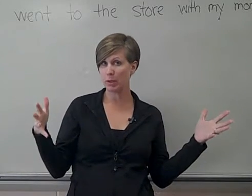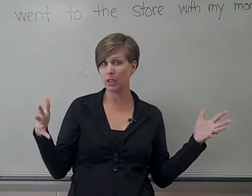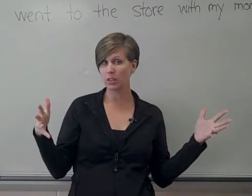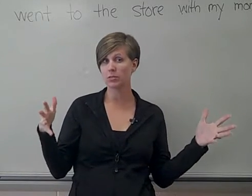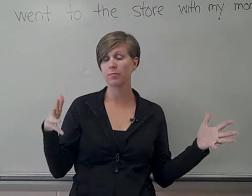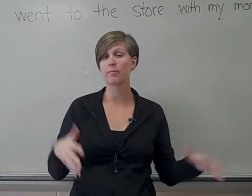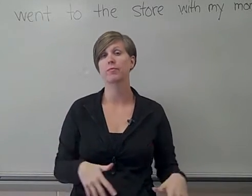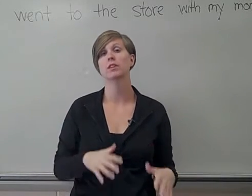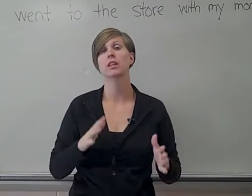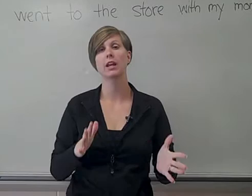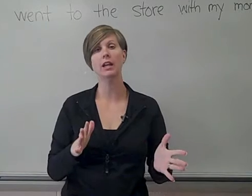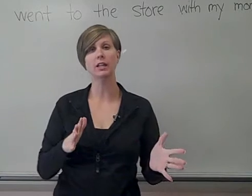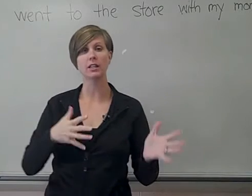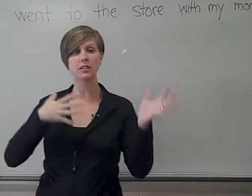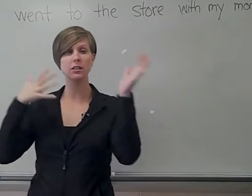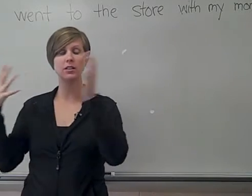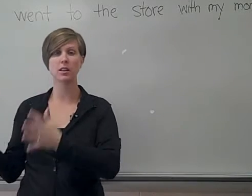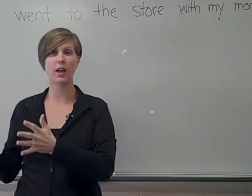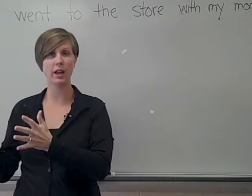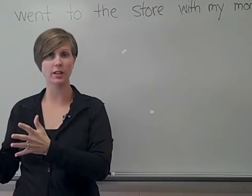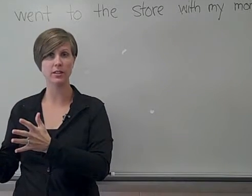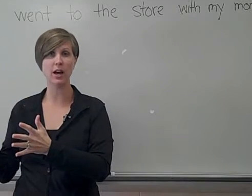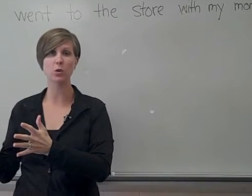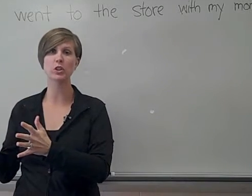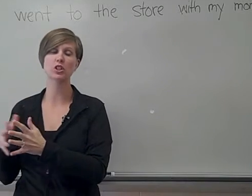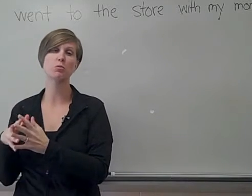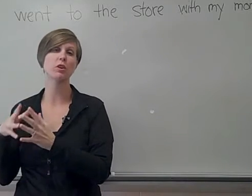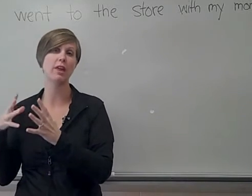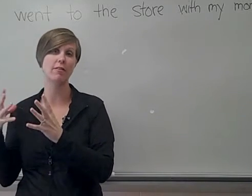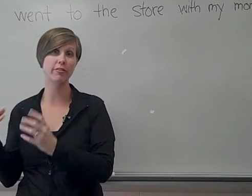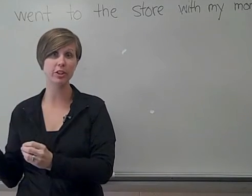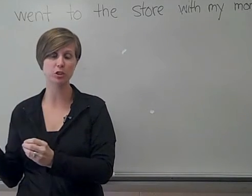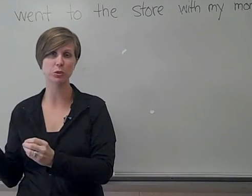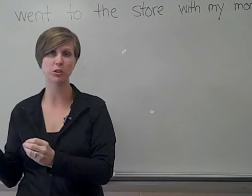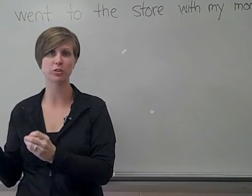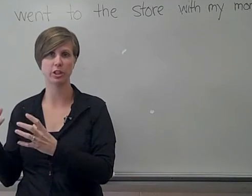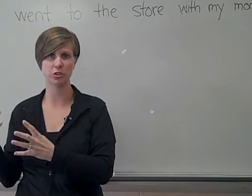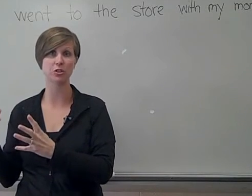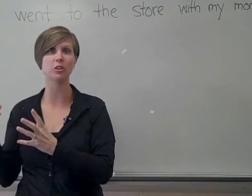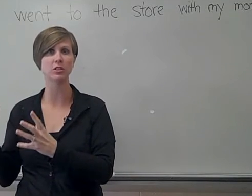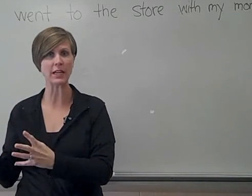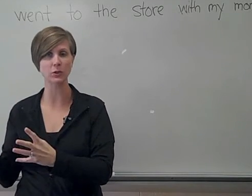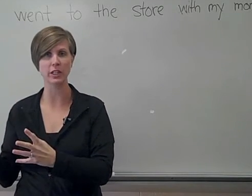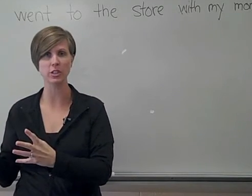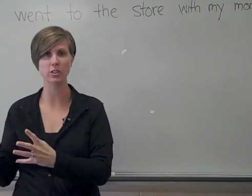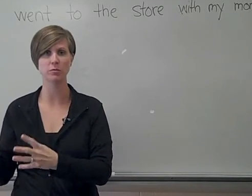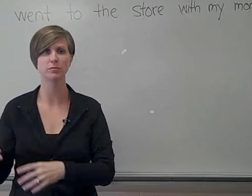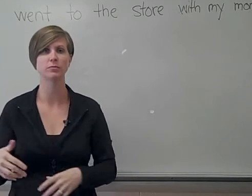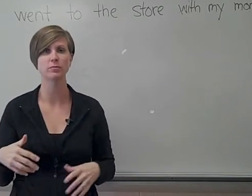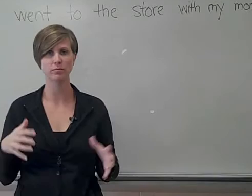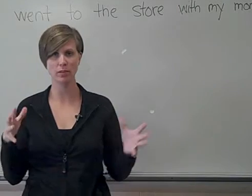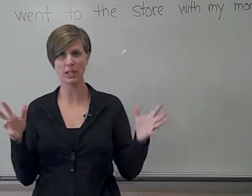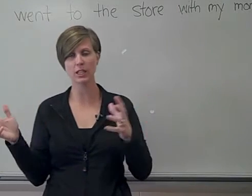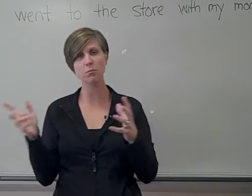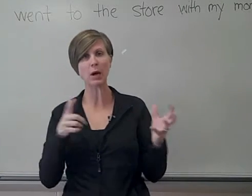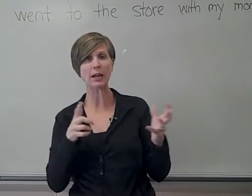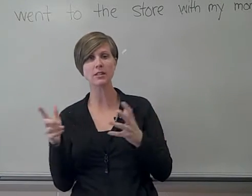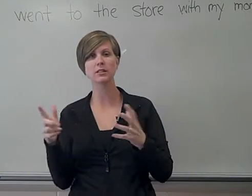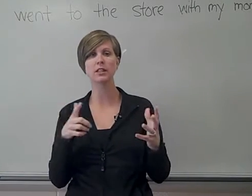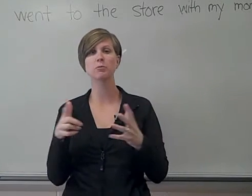speak and ASL, which is more of that visual gestural language, it combines a little